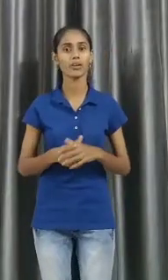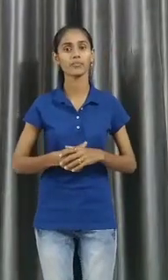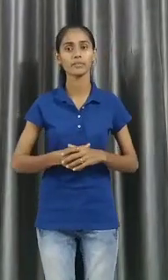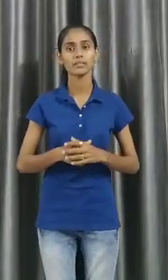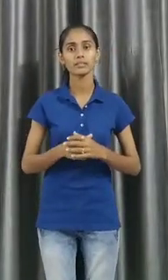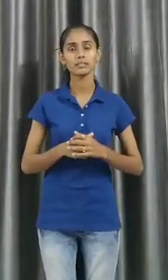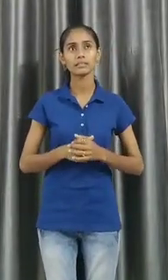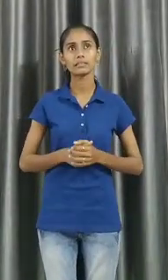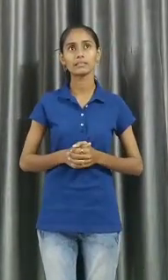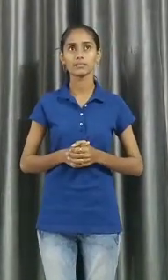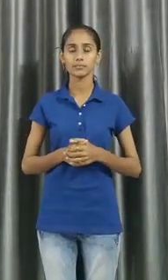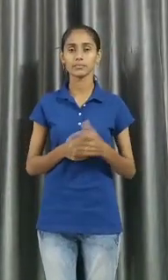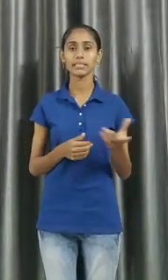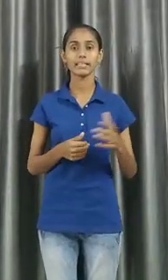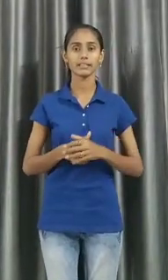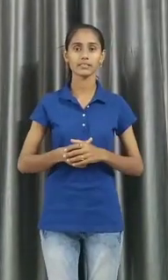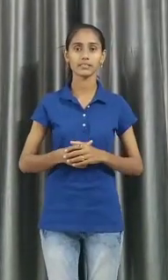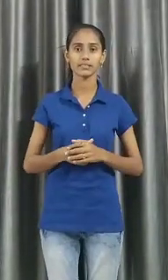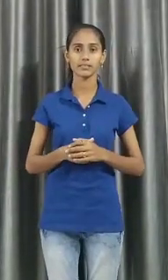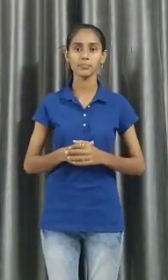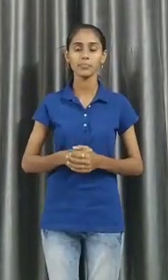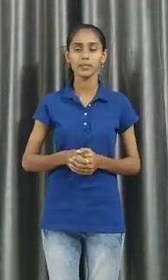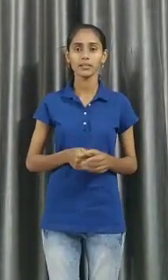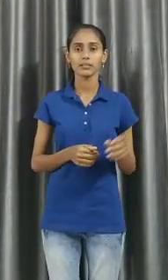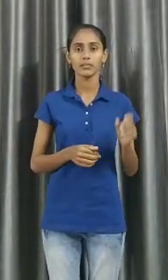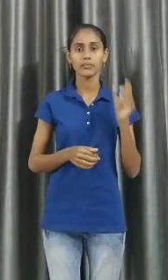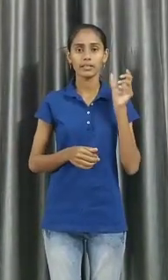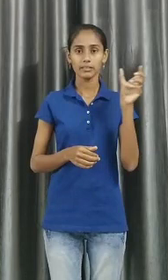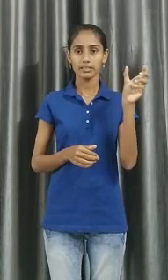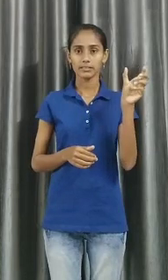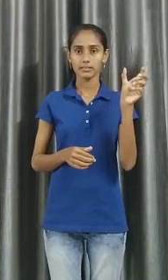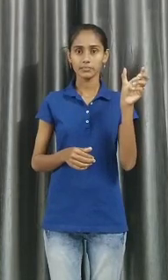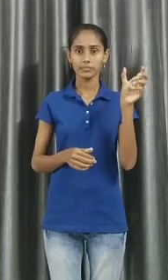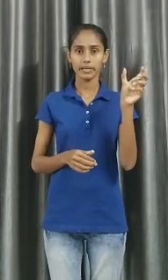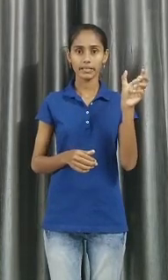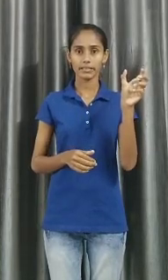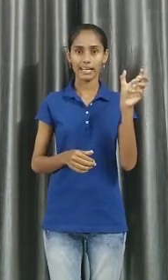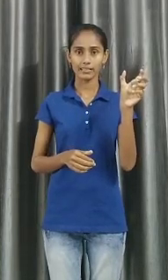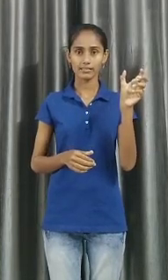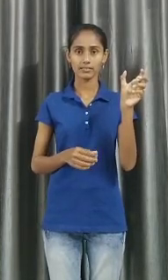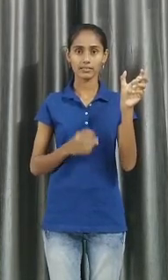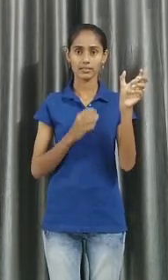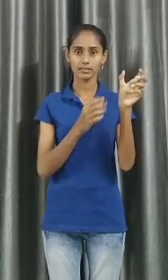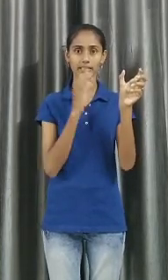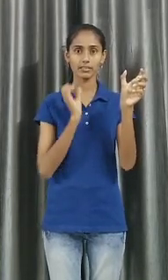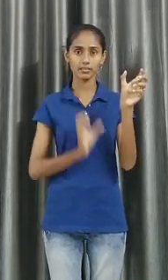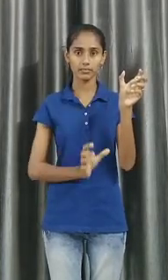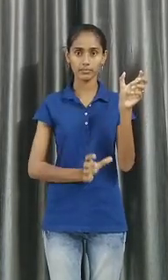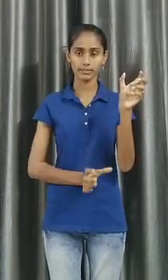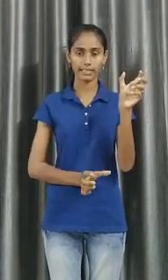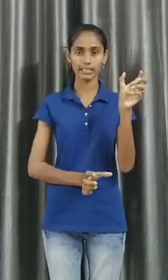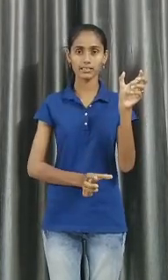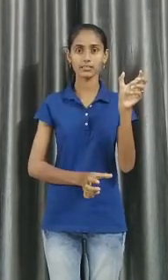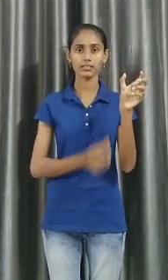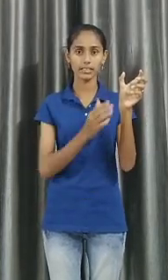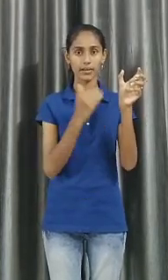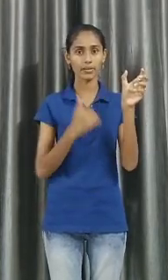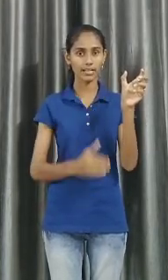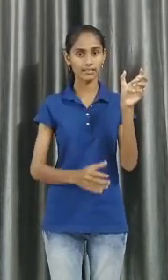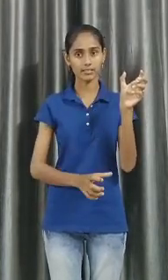of inheritance is one is a parent class, then the second derived class is